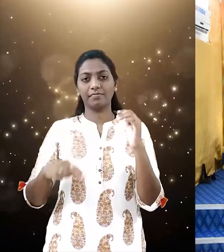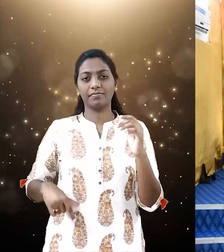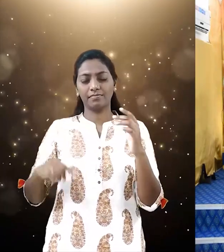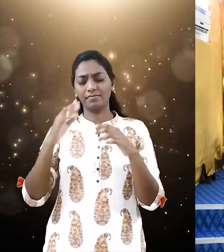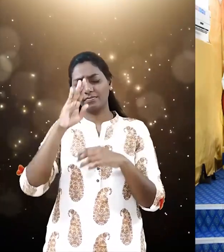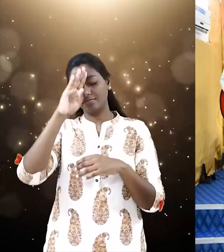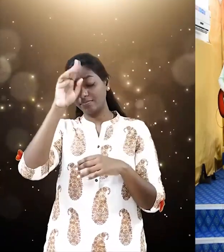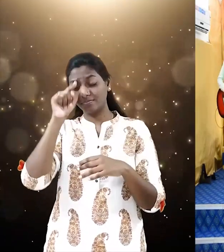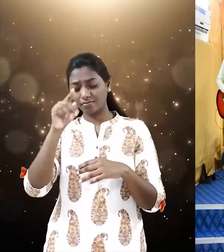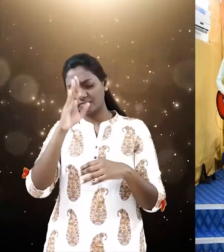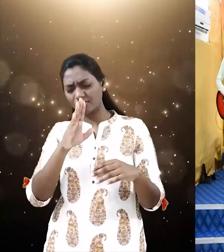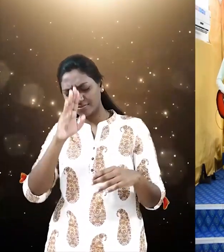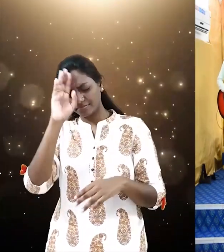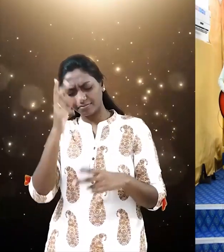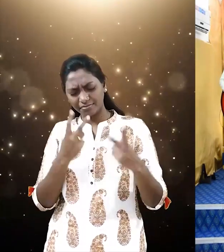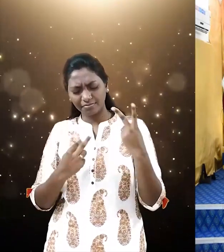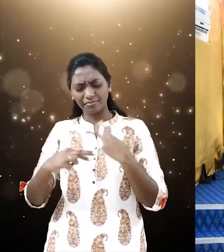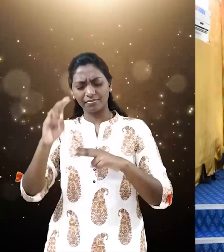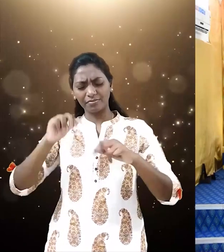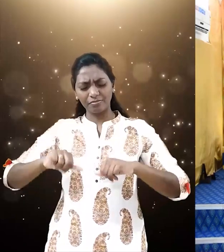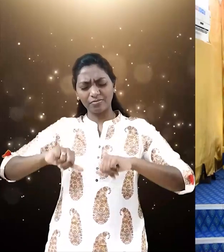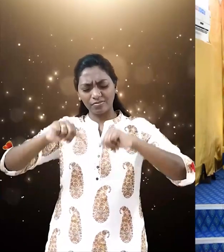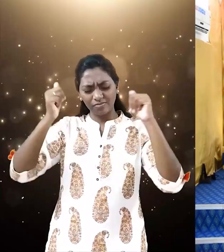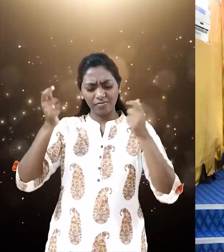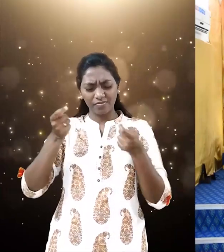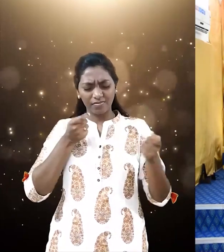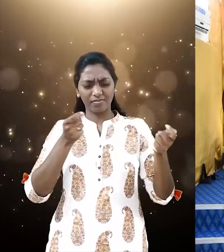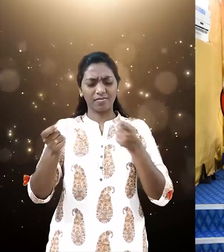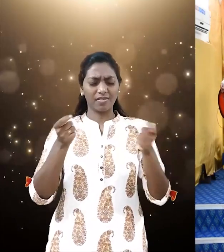throne. Yes, O Lord, you are mighty.